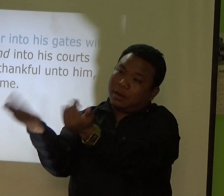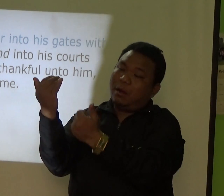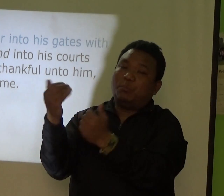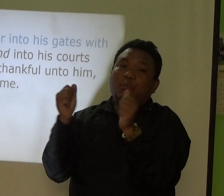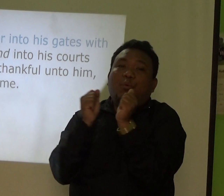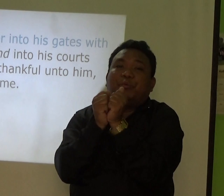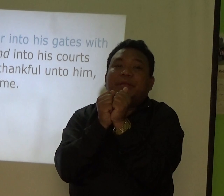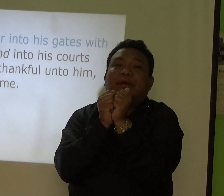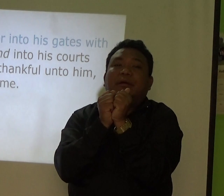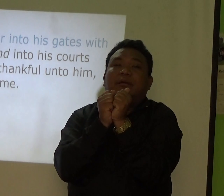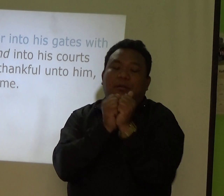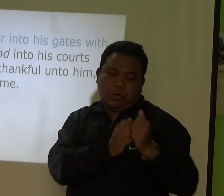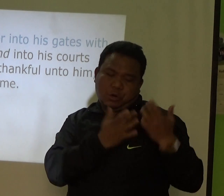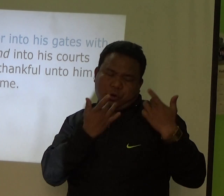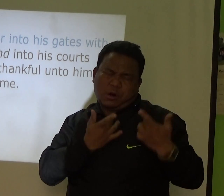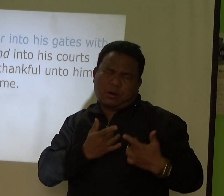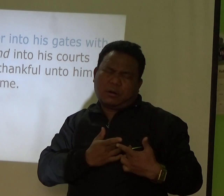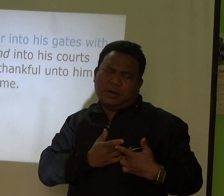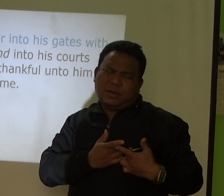come with heart